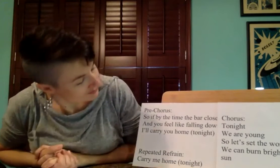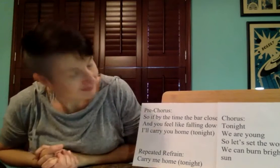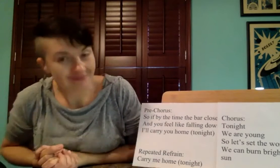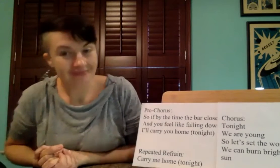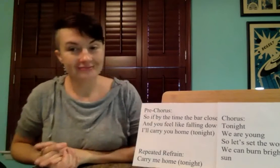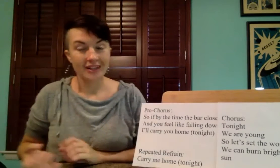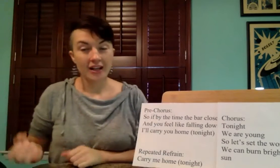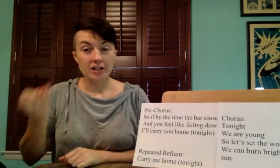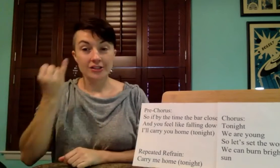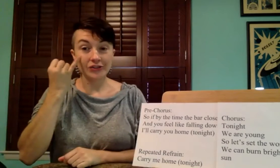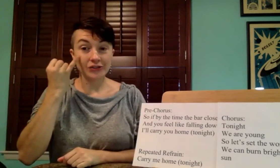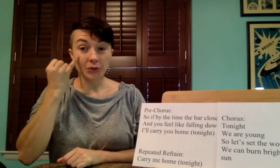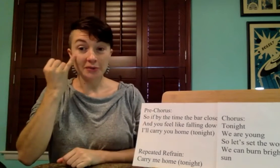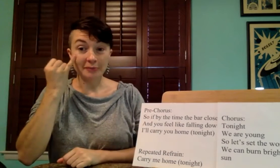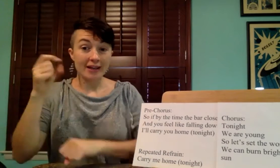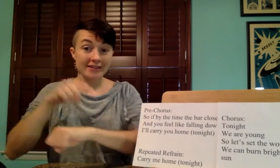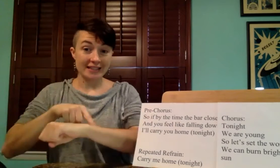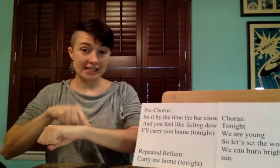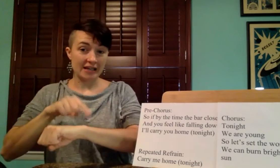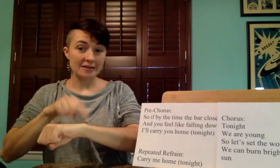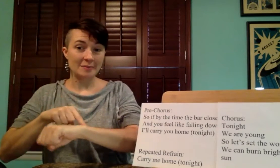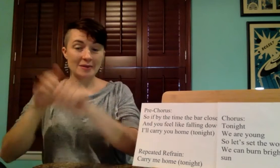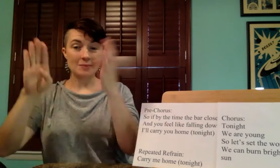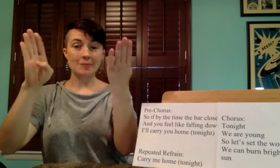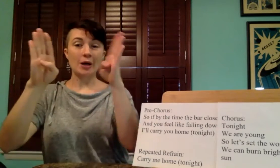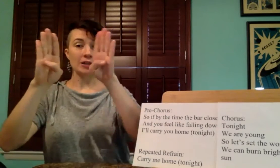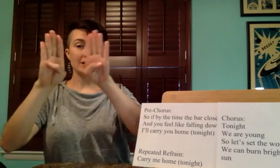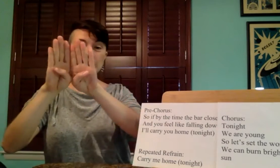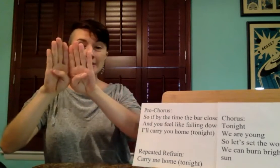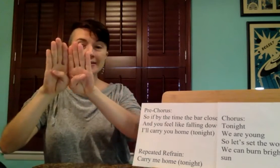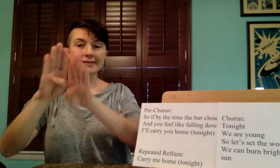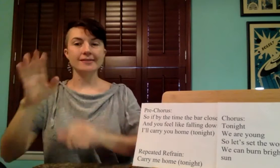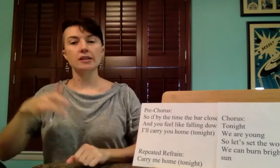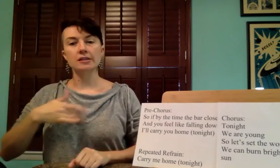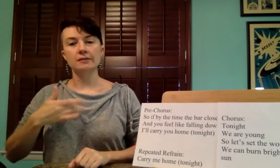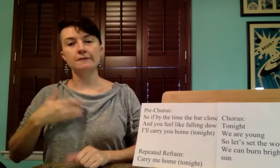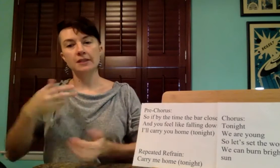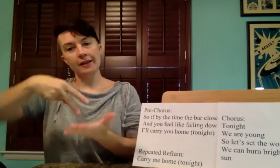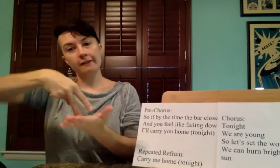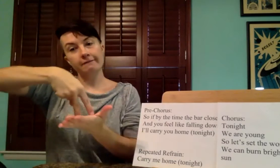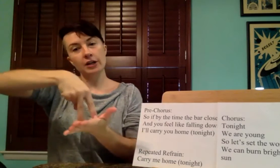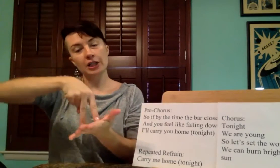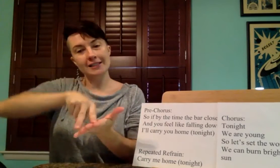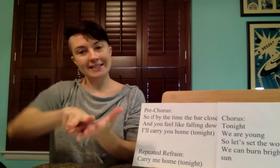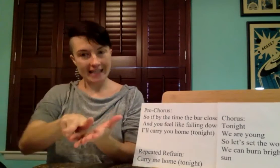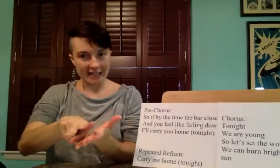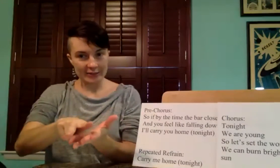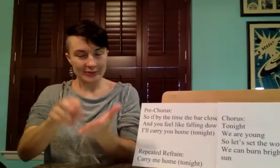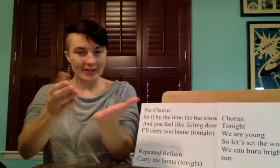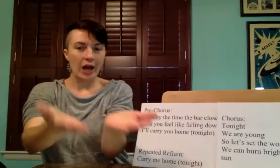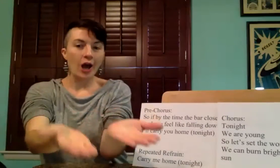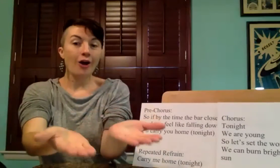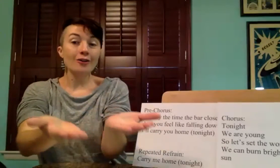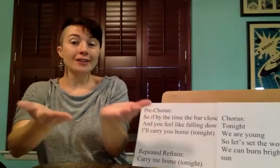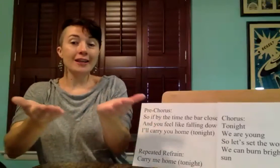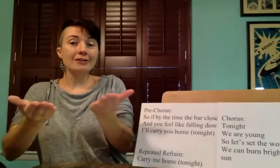it back. So if by the time the bar closes and you feel like falling down, I'll